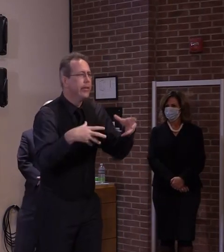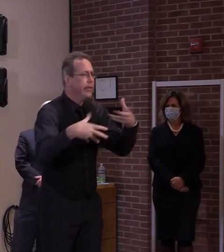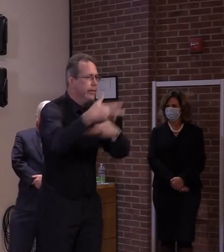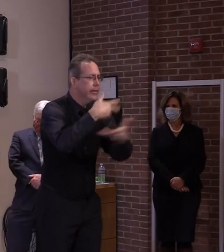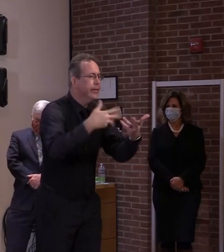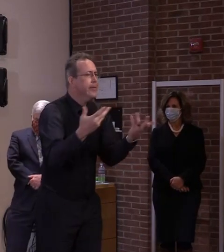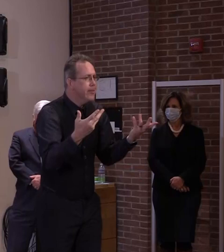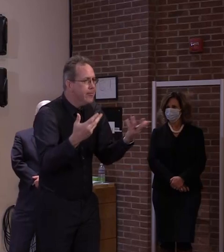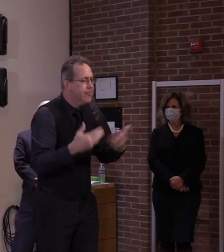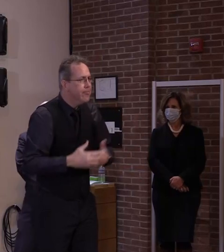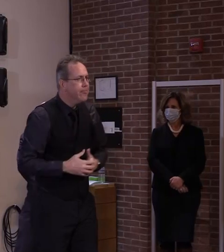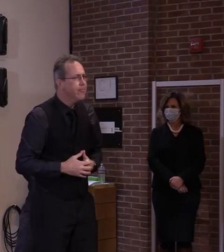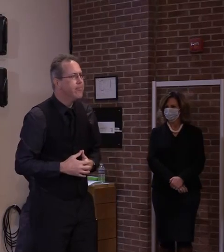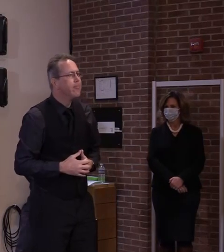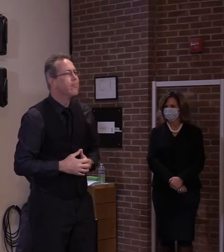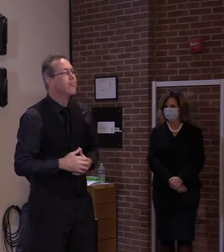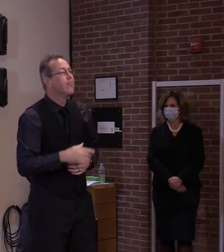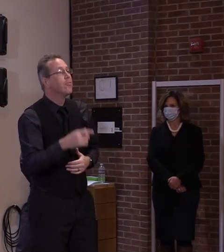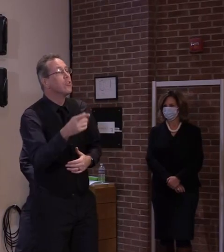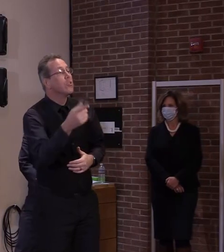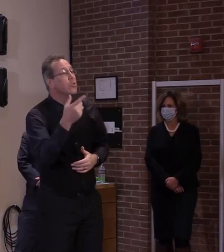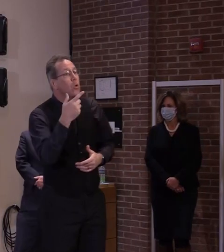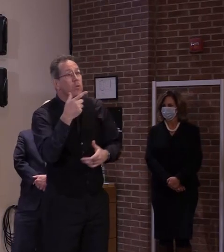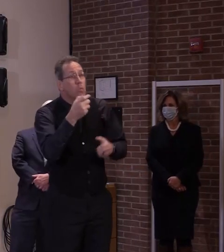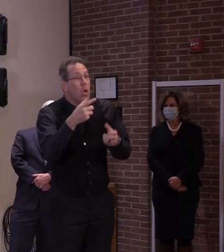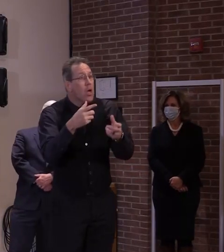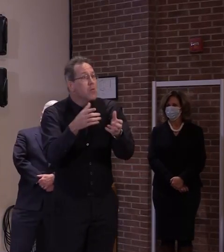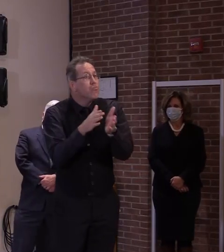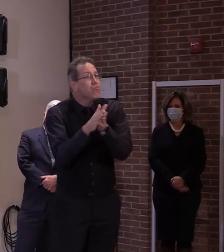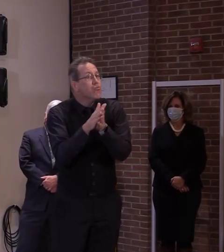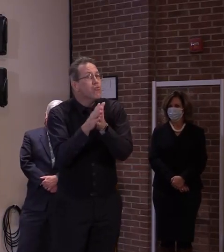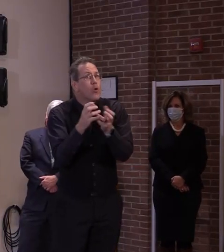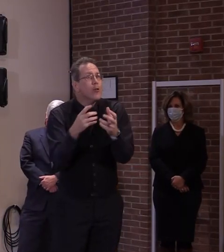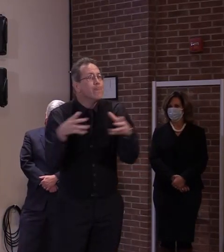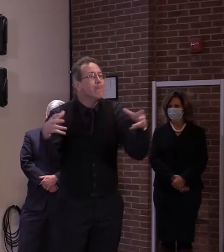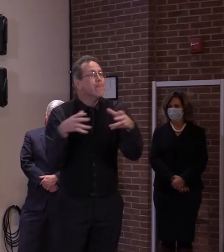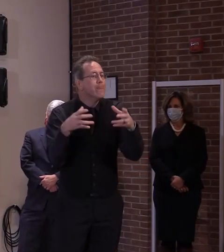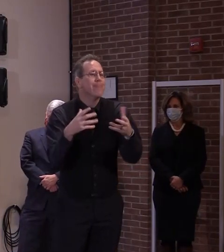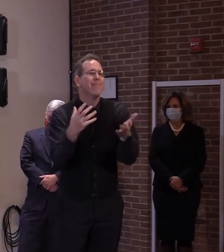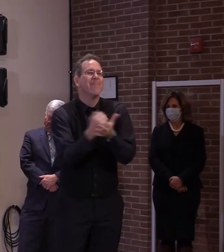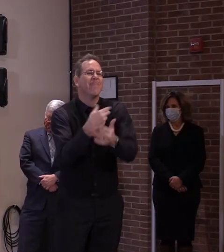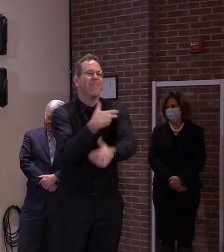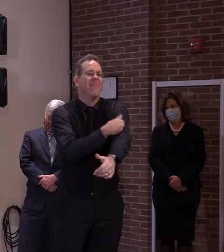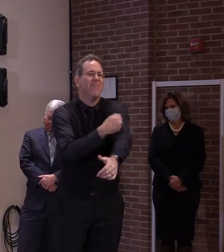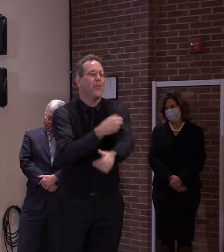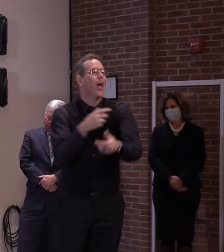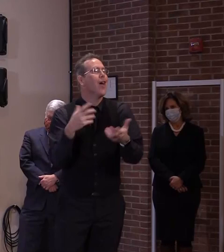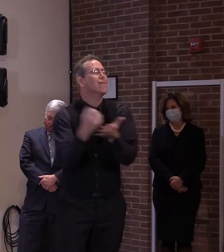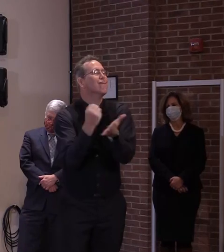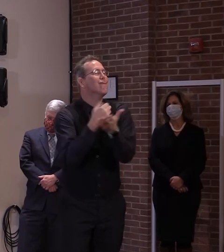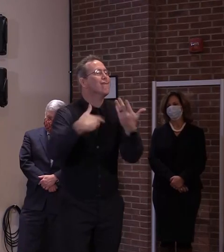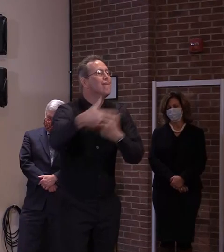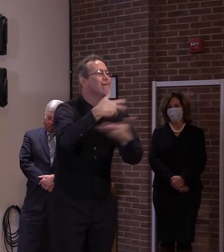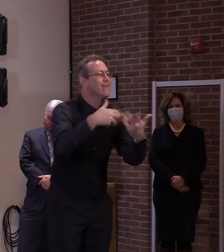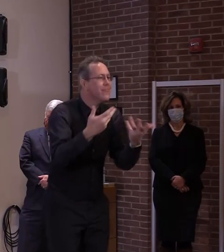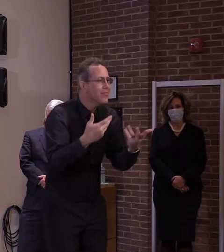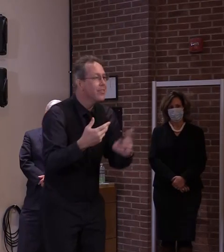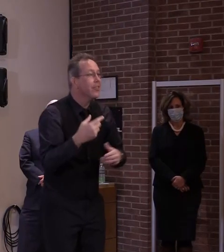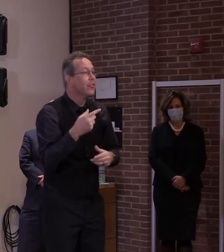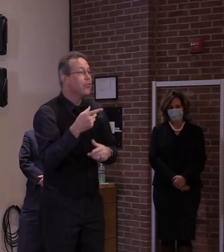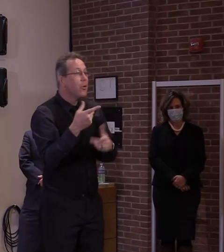powerful incentive is being able to get into an event, a powerful incentive is being able to get into a venue that you want to go